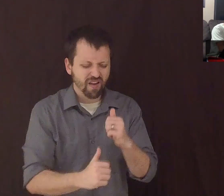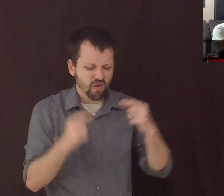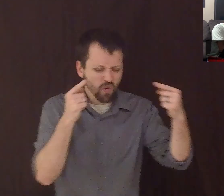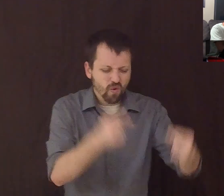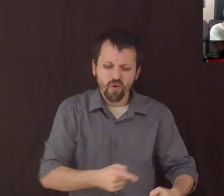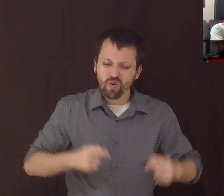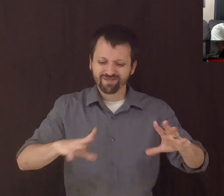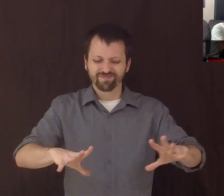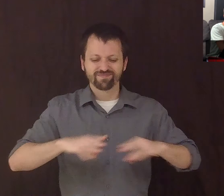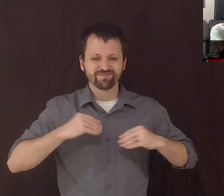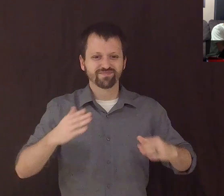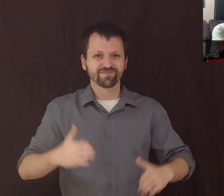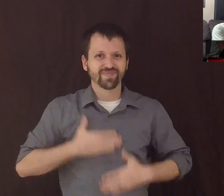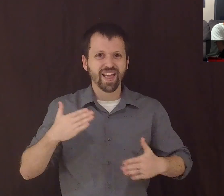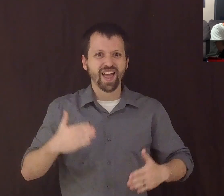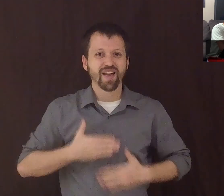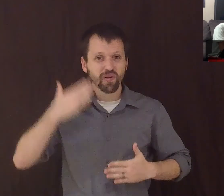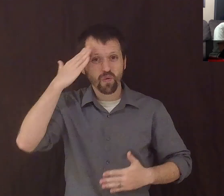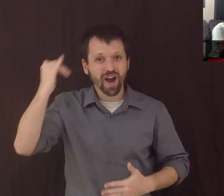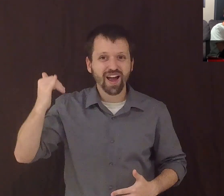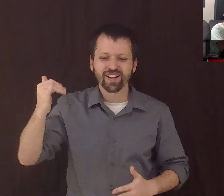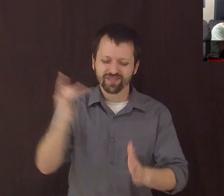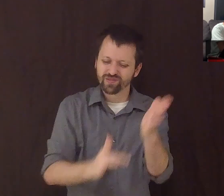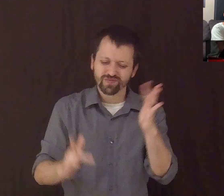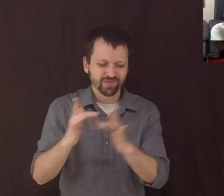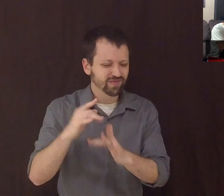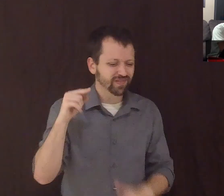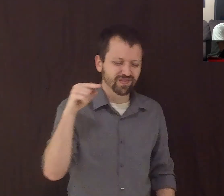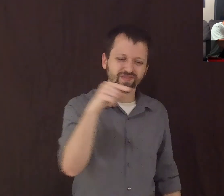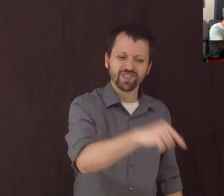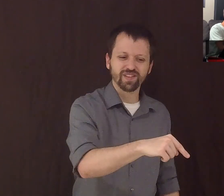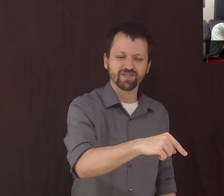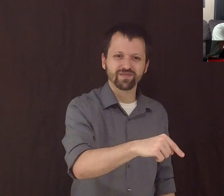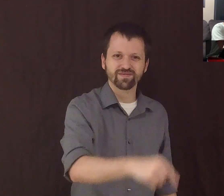every battle. Cause I know that's where you'll be.